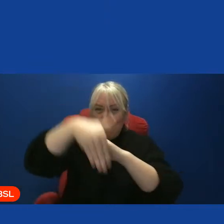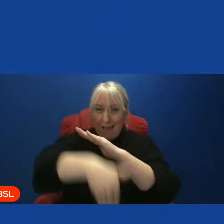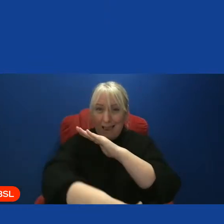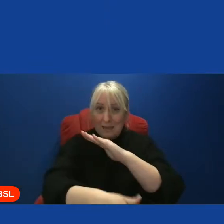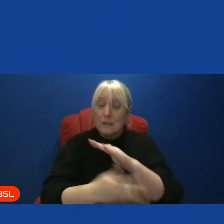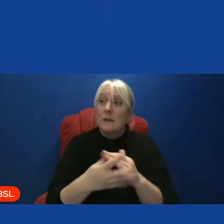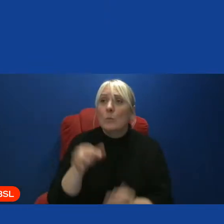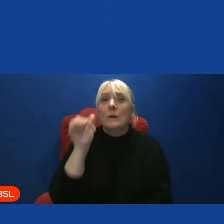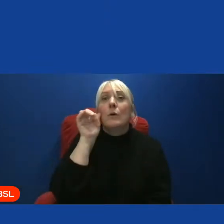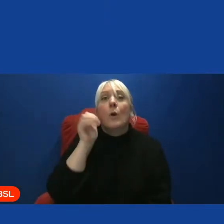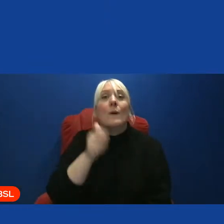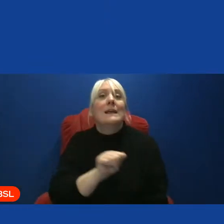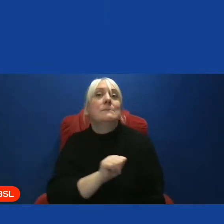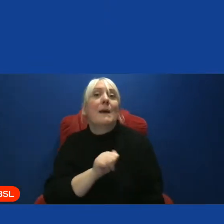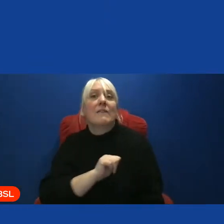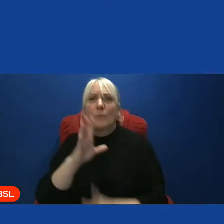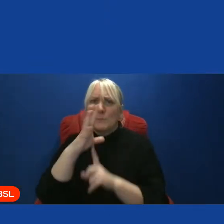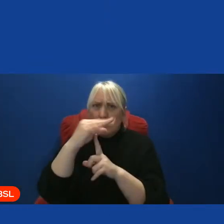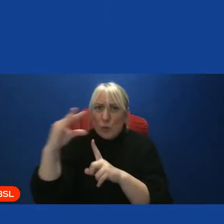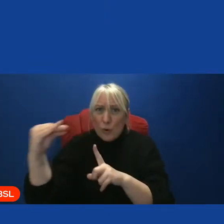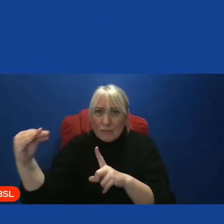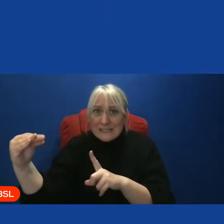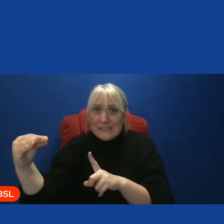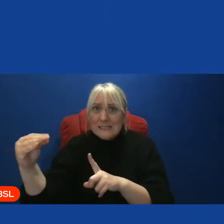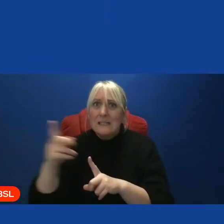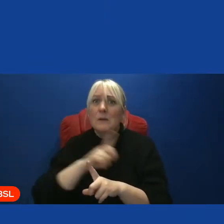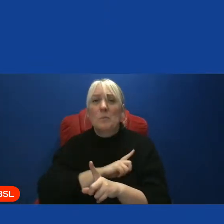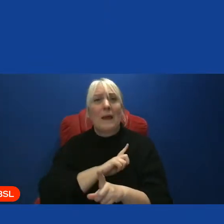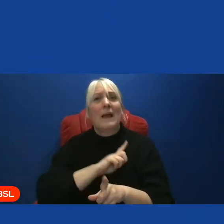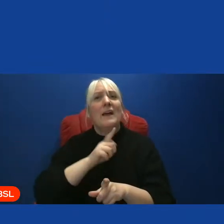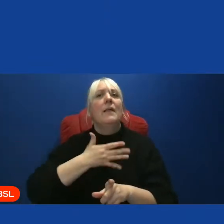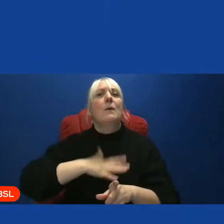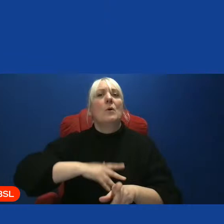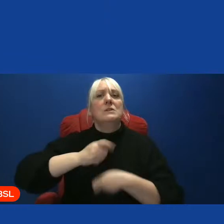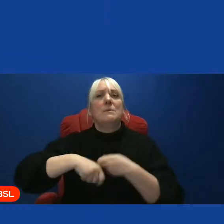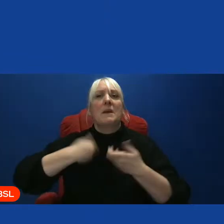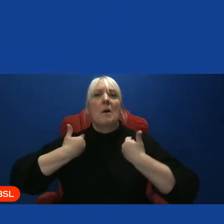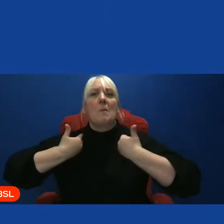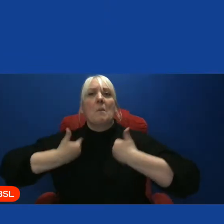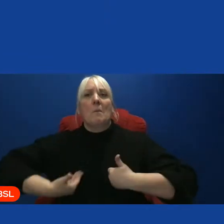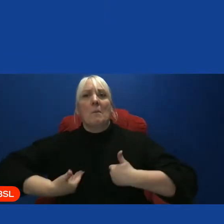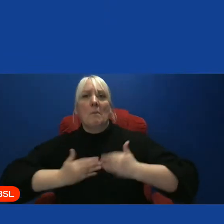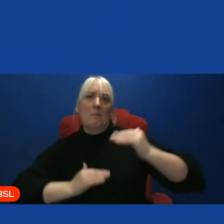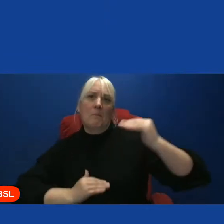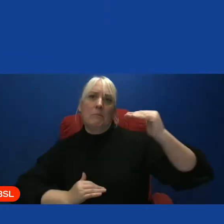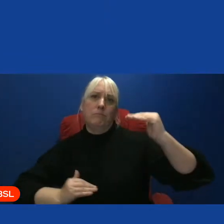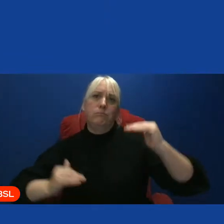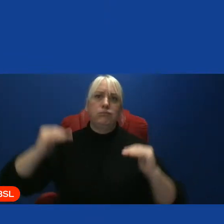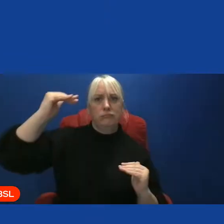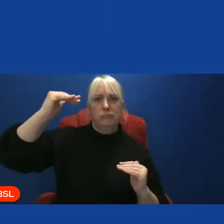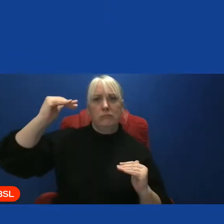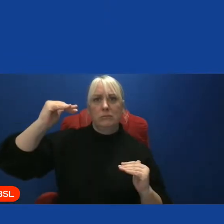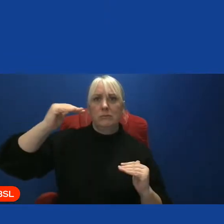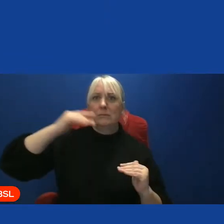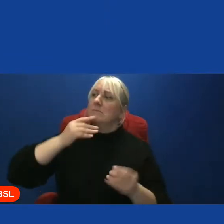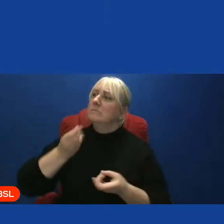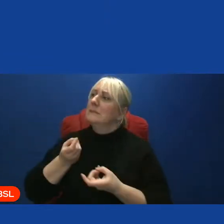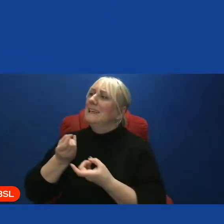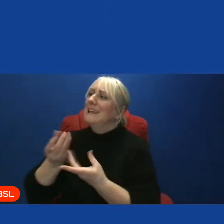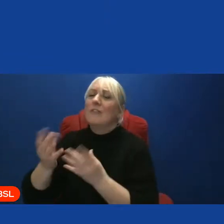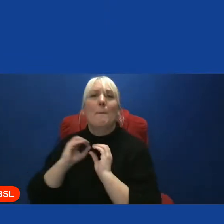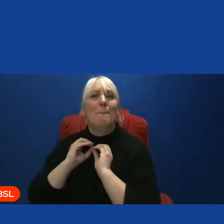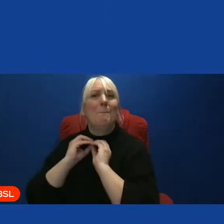Tory government, who feather their own pockets while in power, who give away billions to their crony